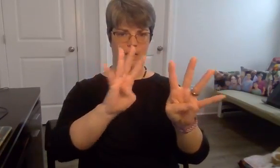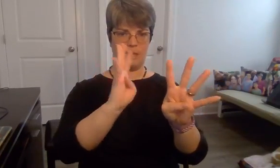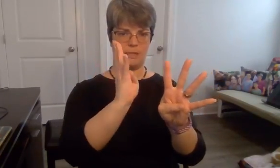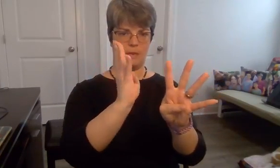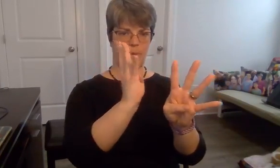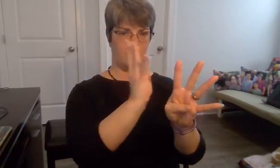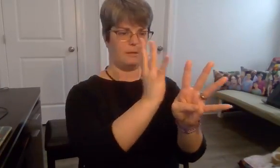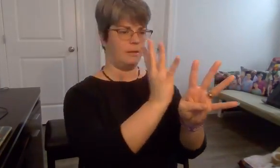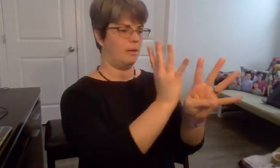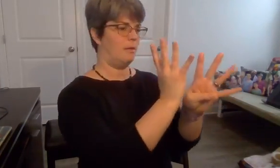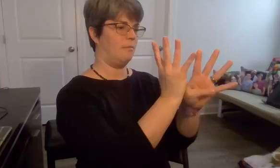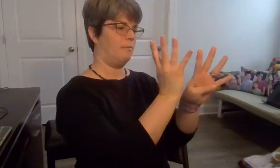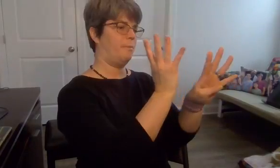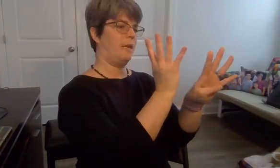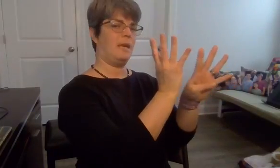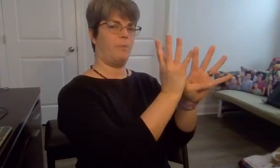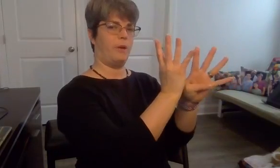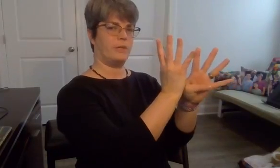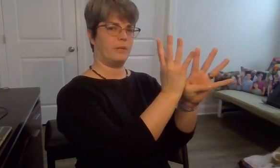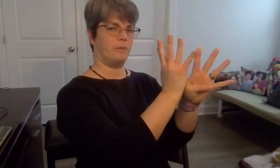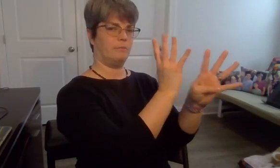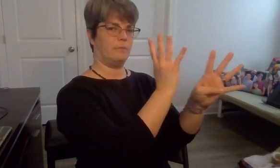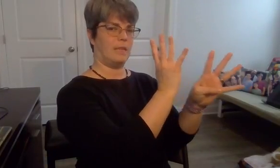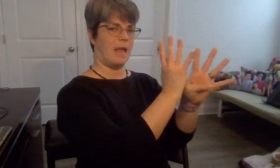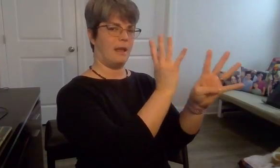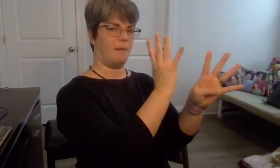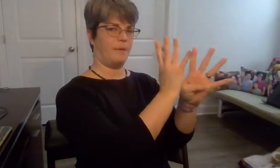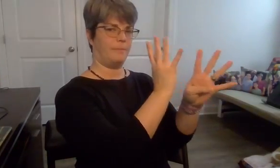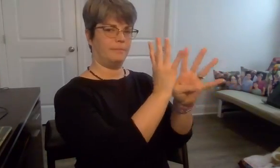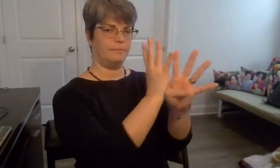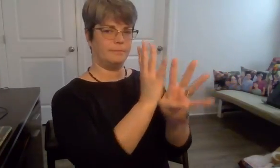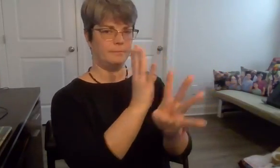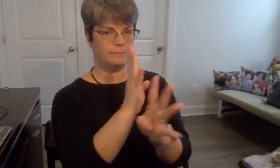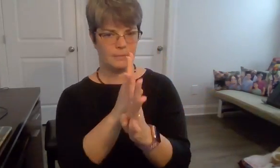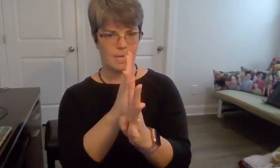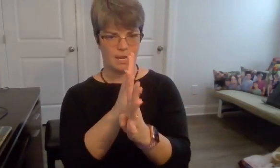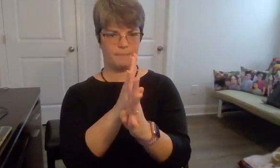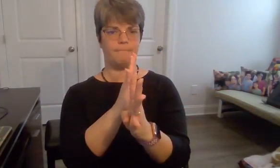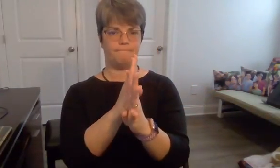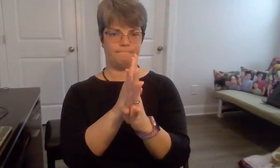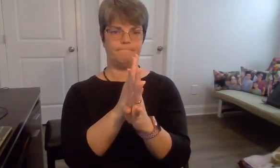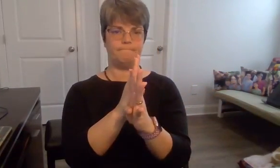hands and put pinky to pointer, line up. Line up.